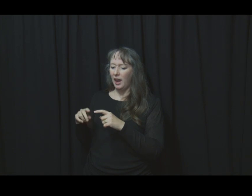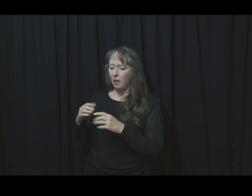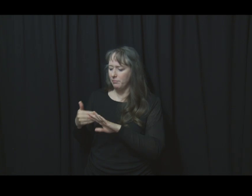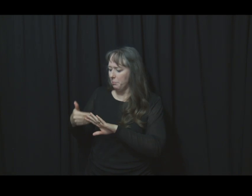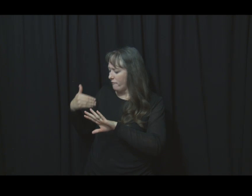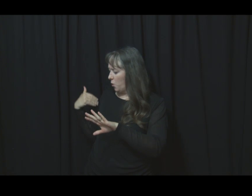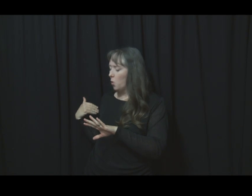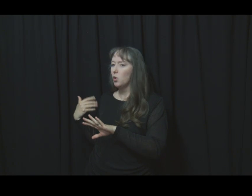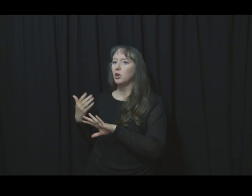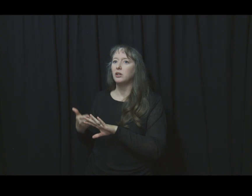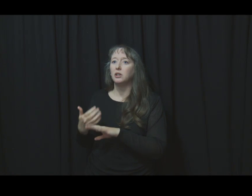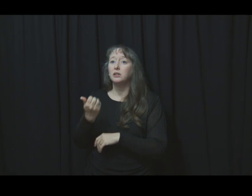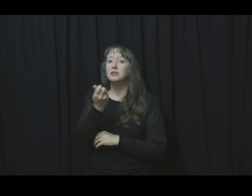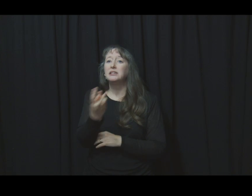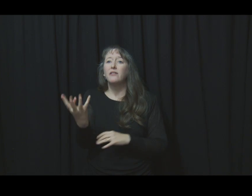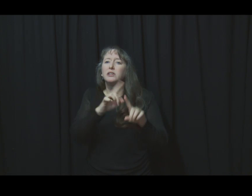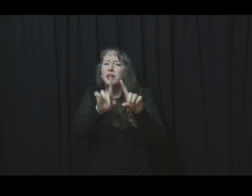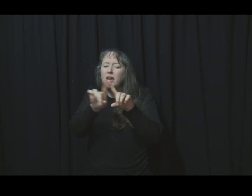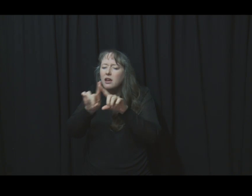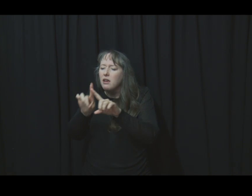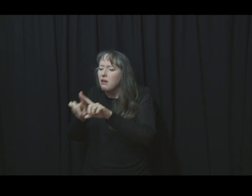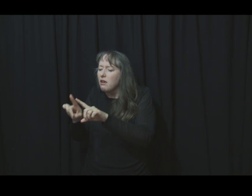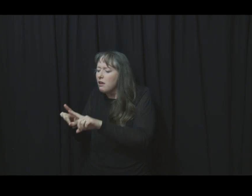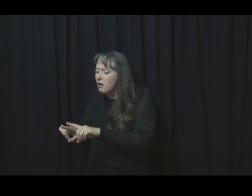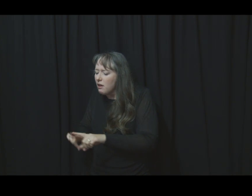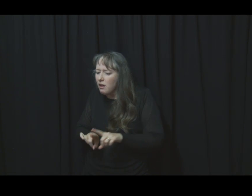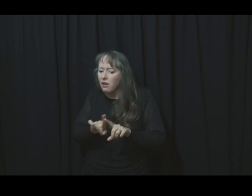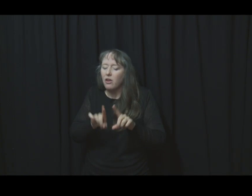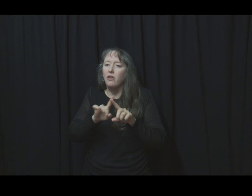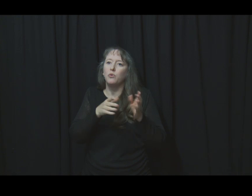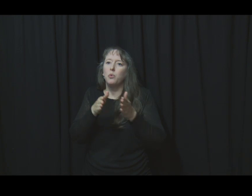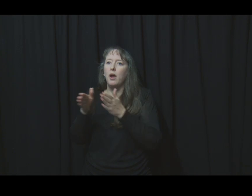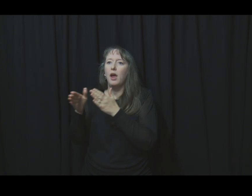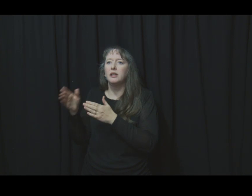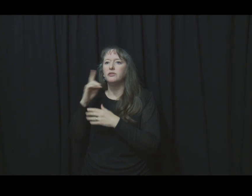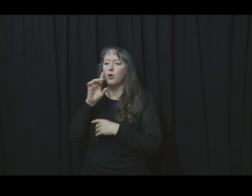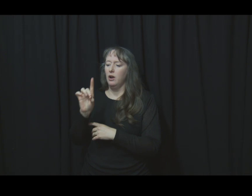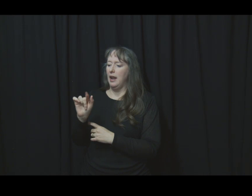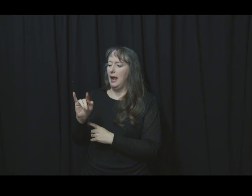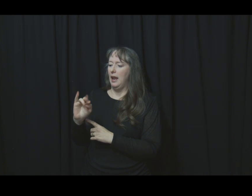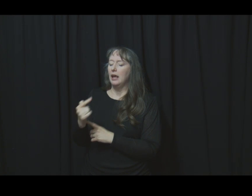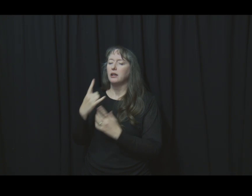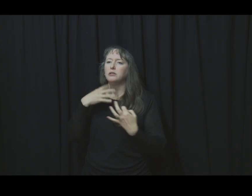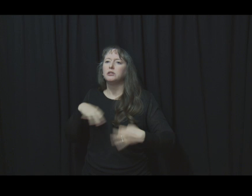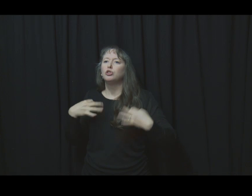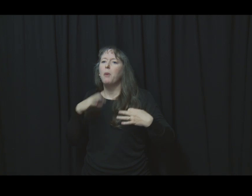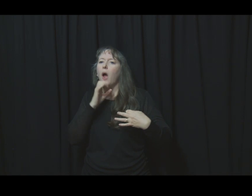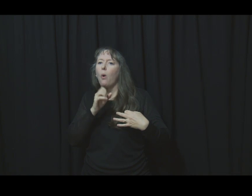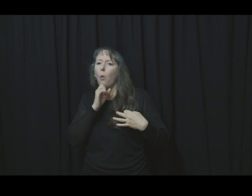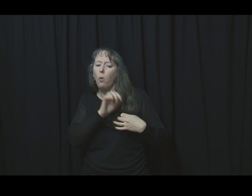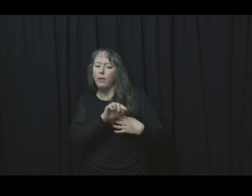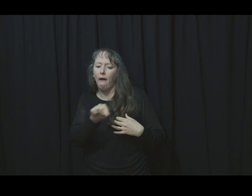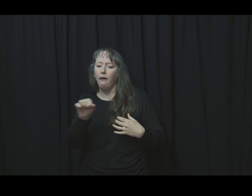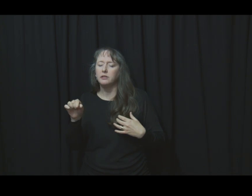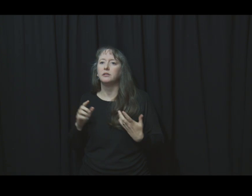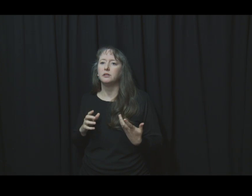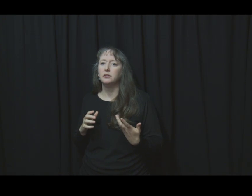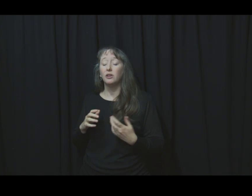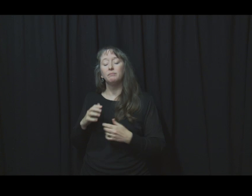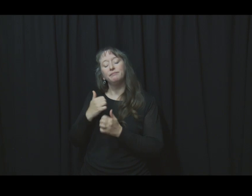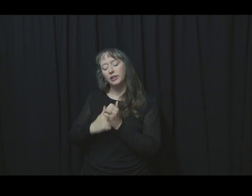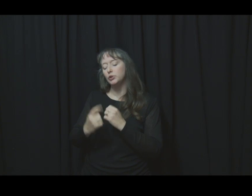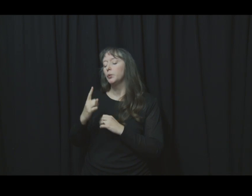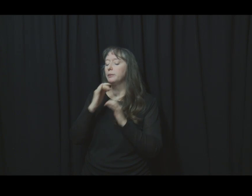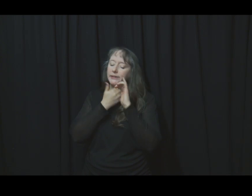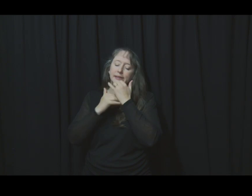of them. Actually, 90% of them contradict billions of years. And the point is, all such dating methods are fallible. And I claim